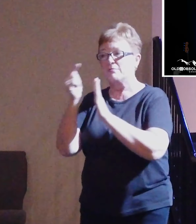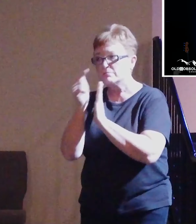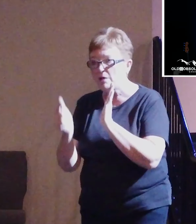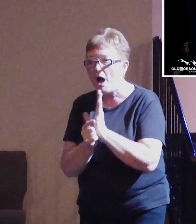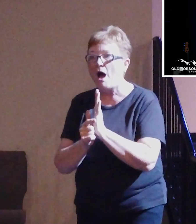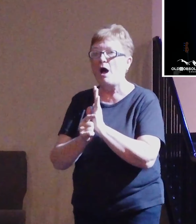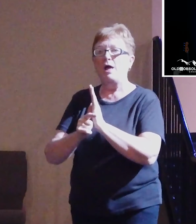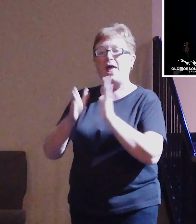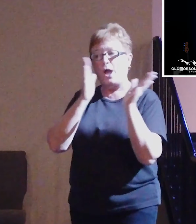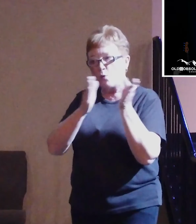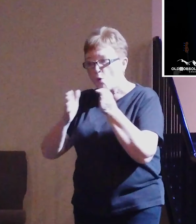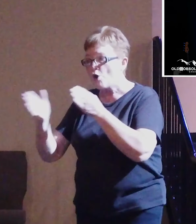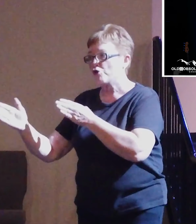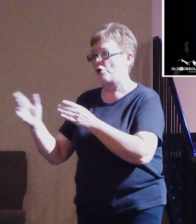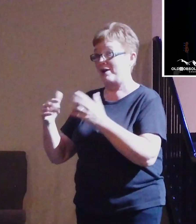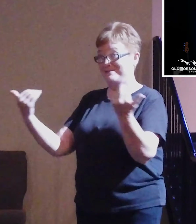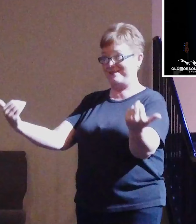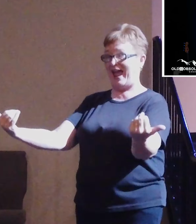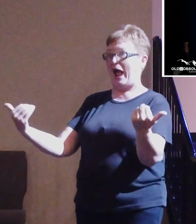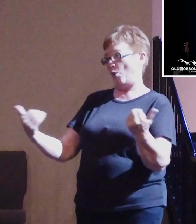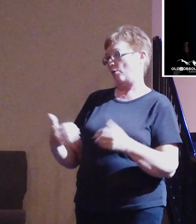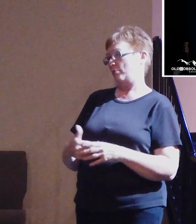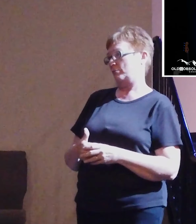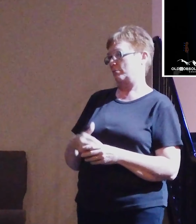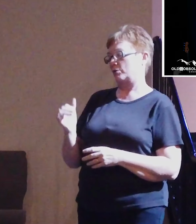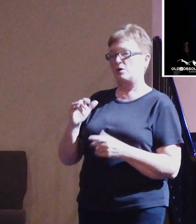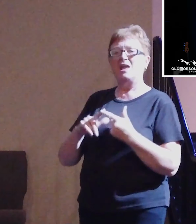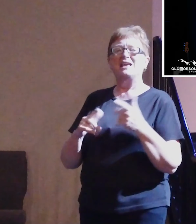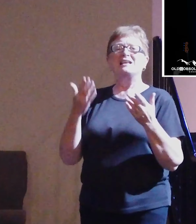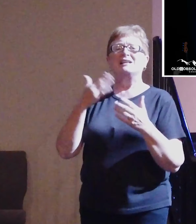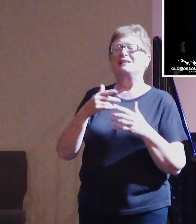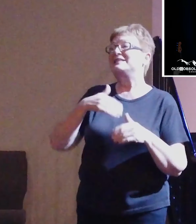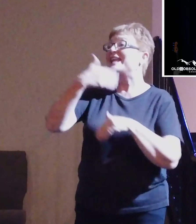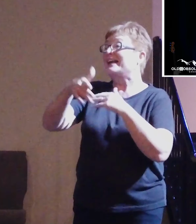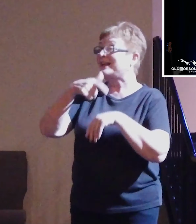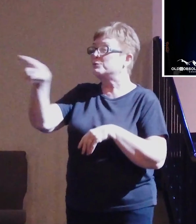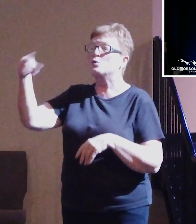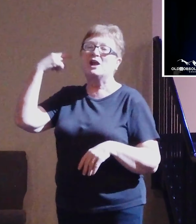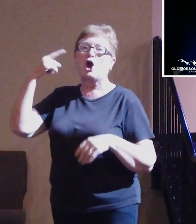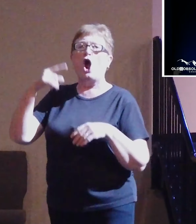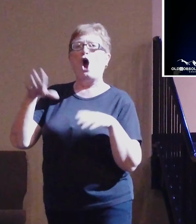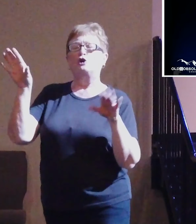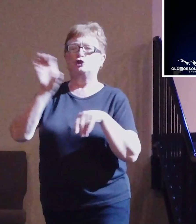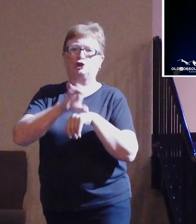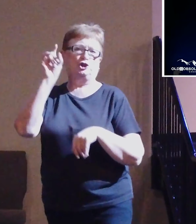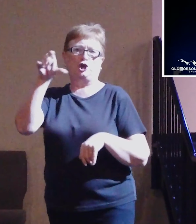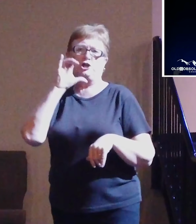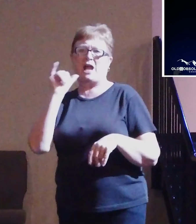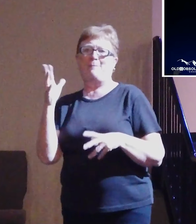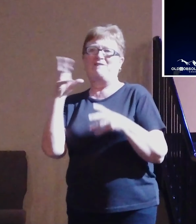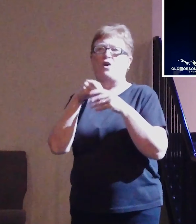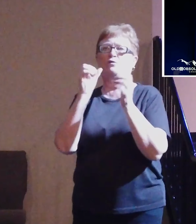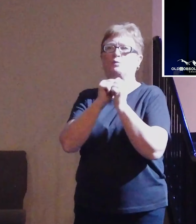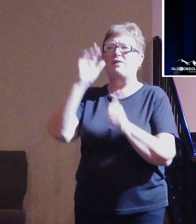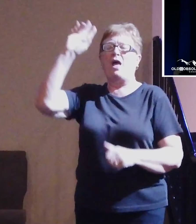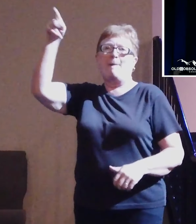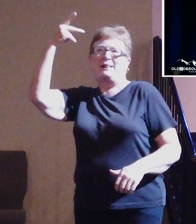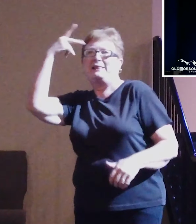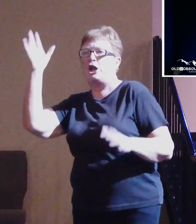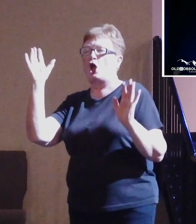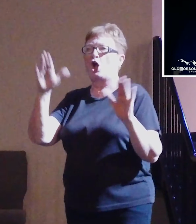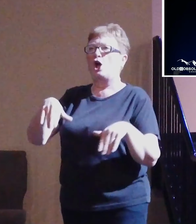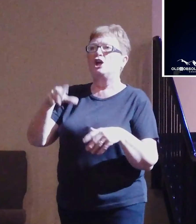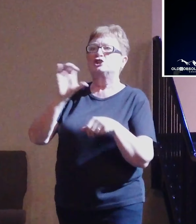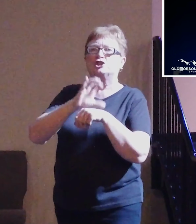in the here and now. So the next time someone says, oh, churches shouldn't weigh in on public issues. Churches shouldn't get political.